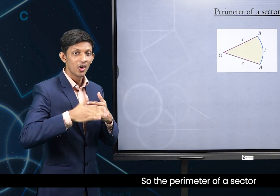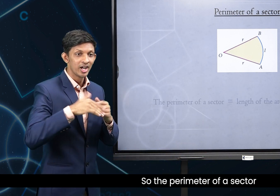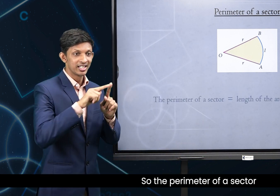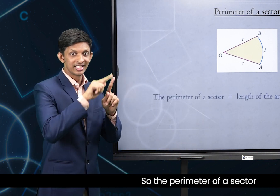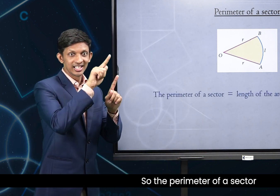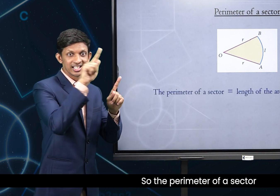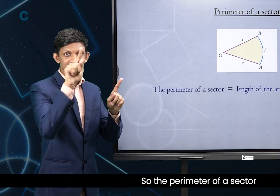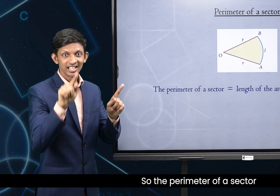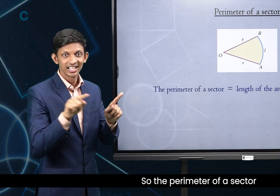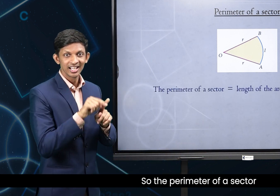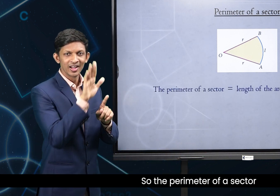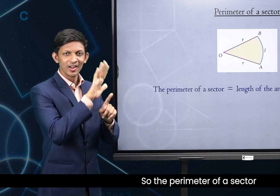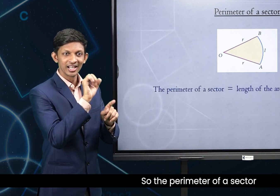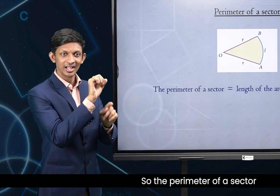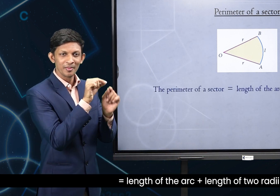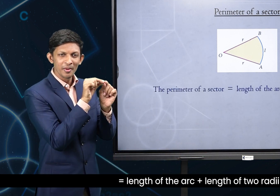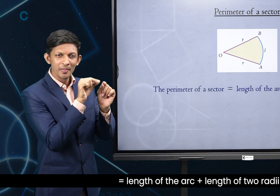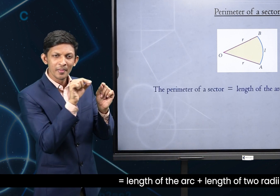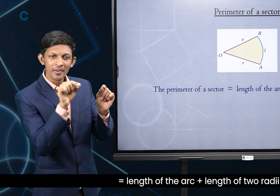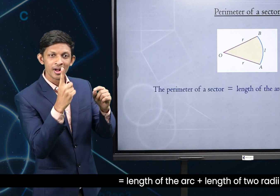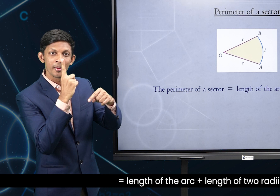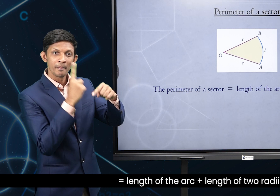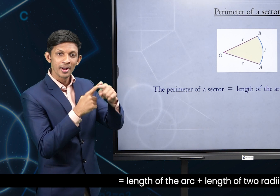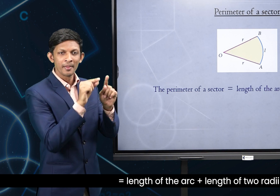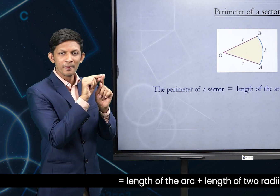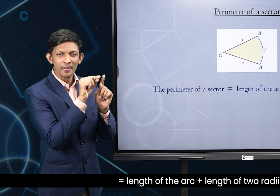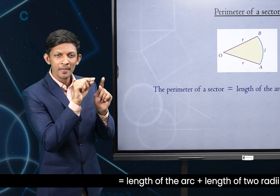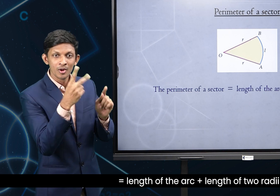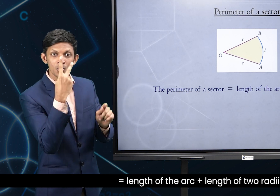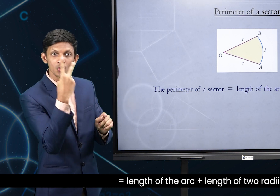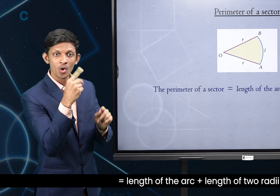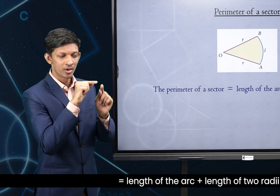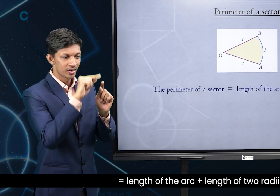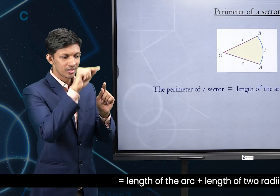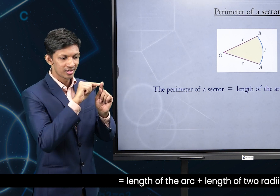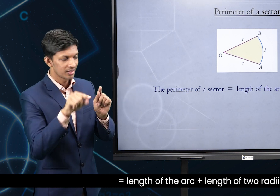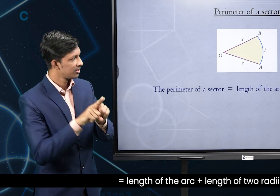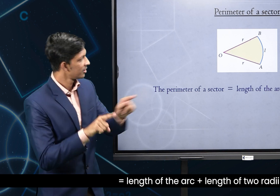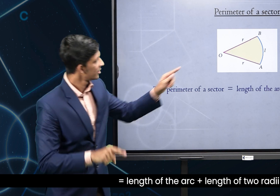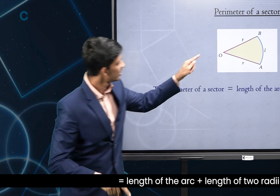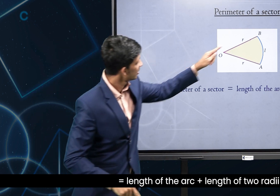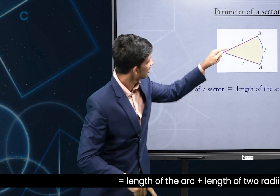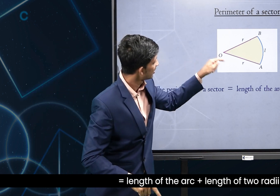So, the perimeter of a sector is equal to length of the arc plus length of two radii.